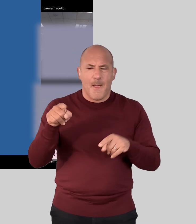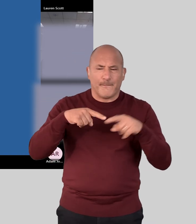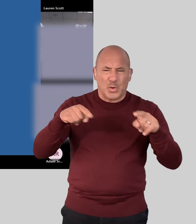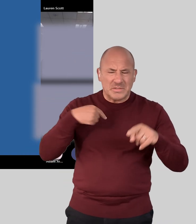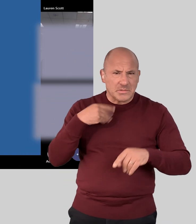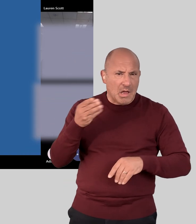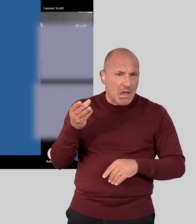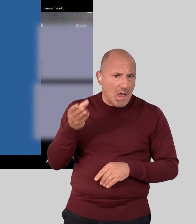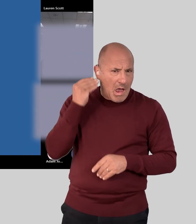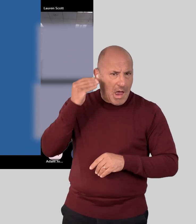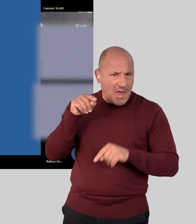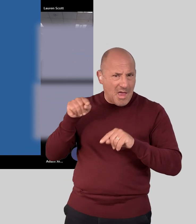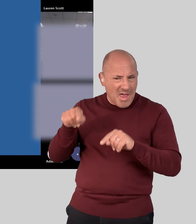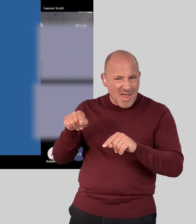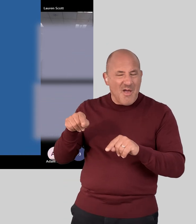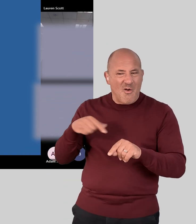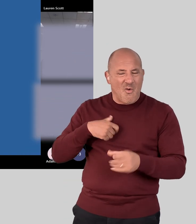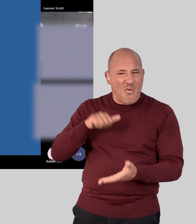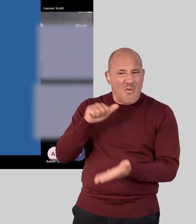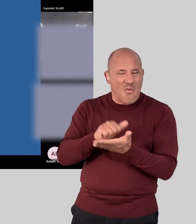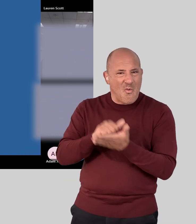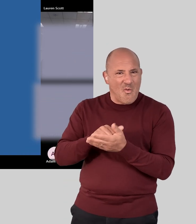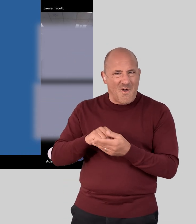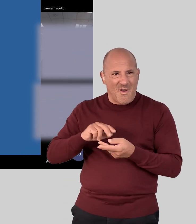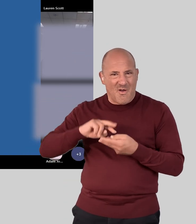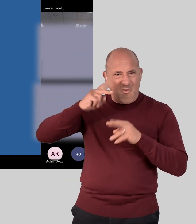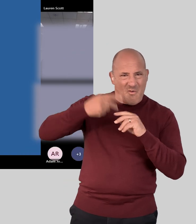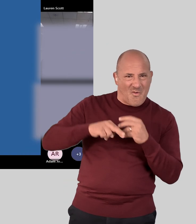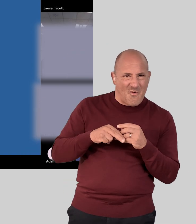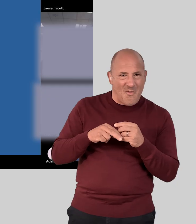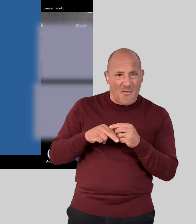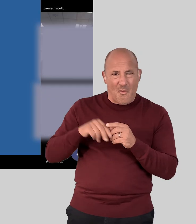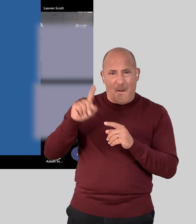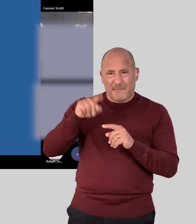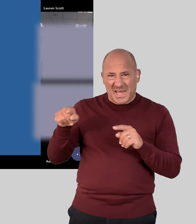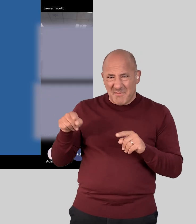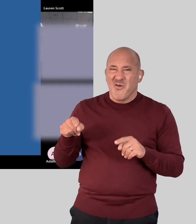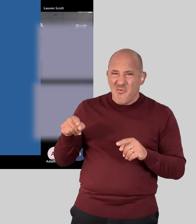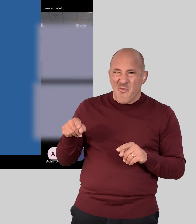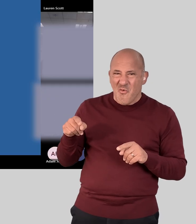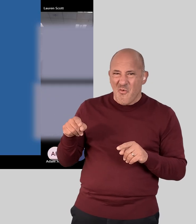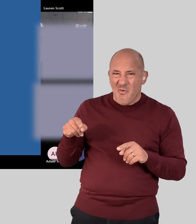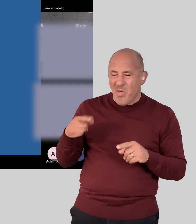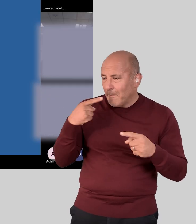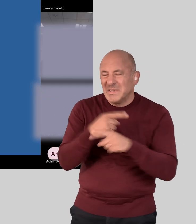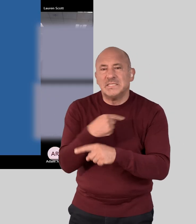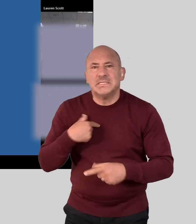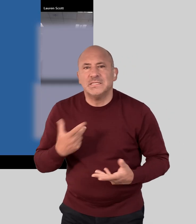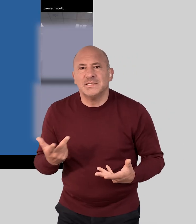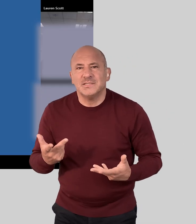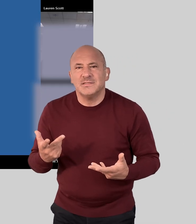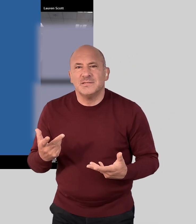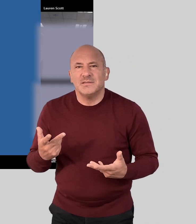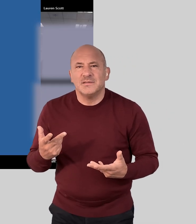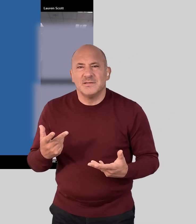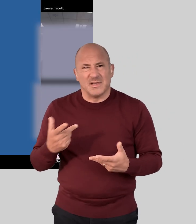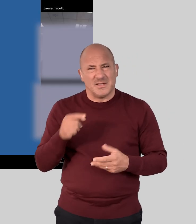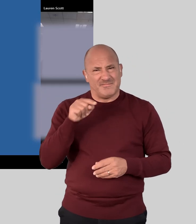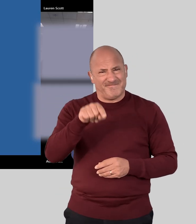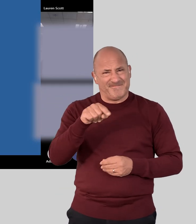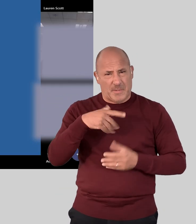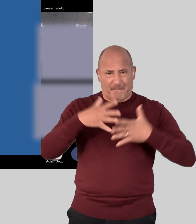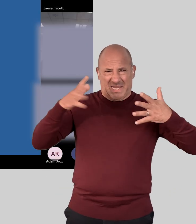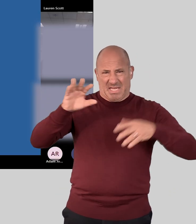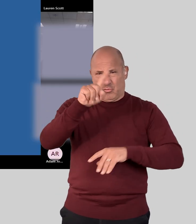I've heard something in the music, I'm going with that, and the audience has heard it too, and they're with me. Yeah, that is